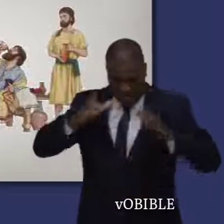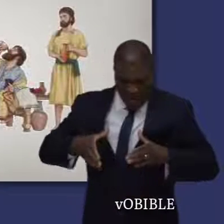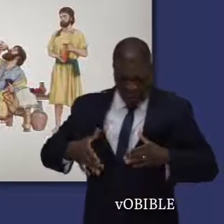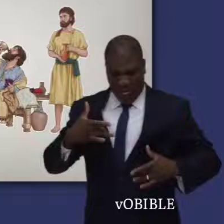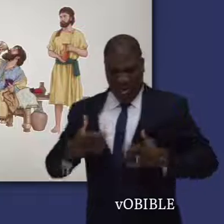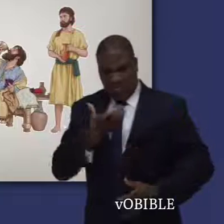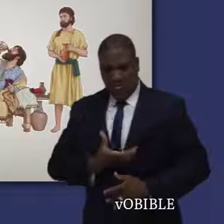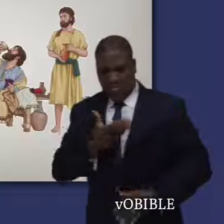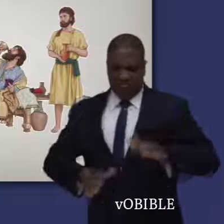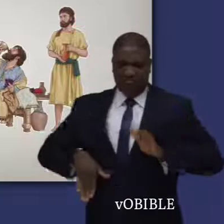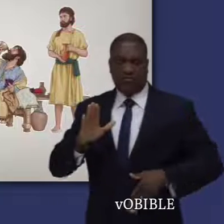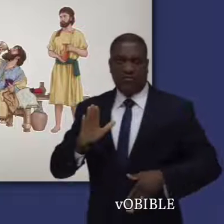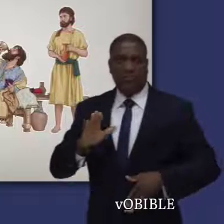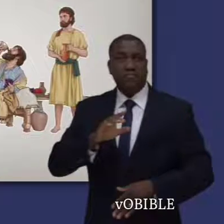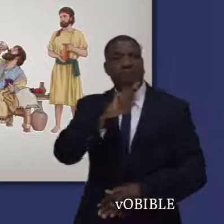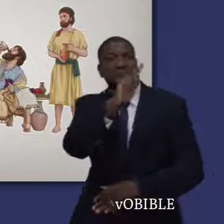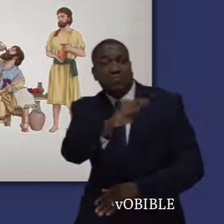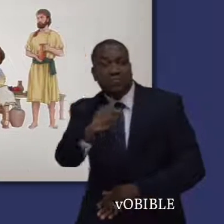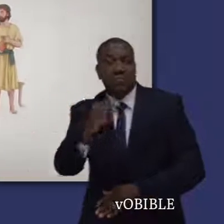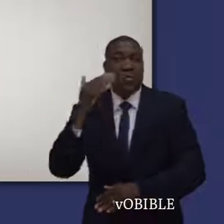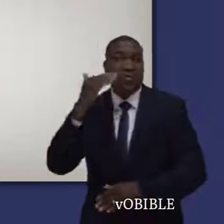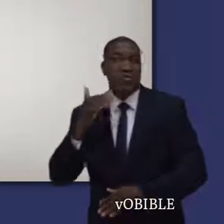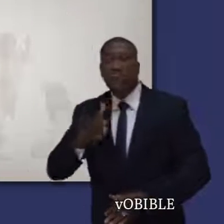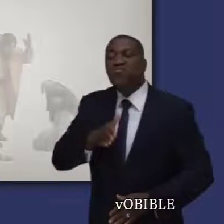adopted a greedy, materialistic lifestyle.